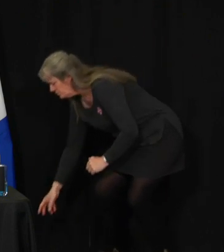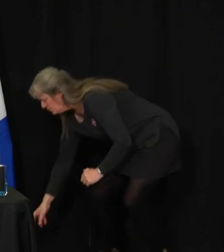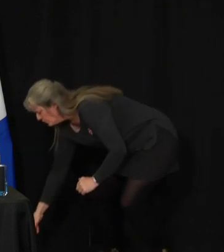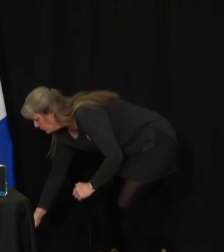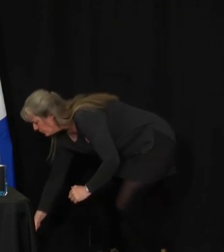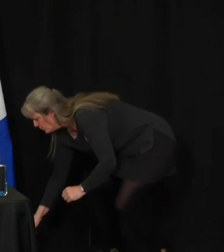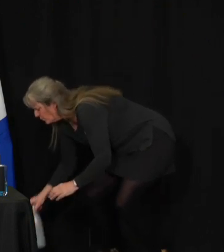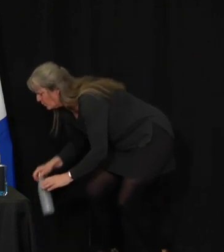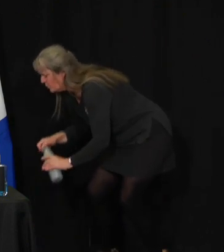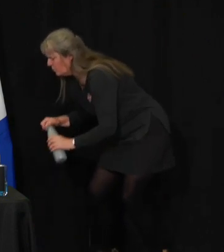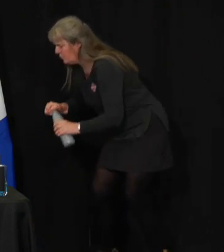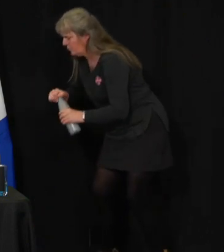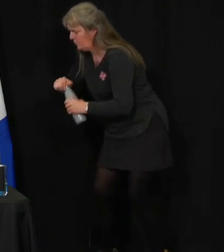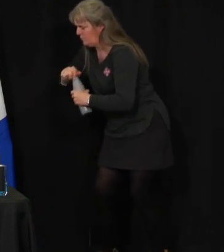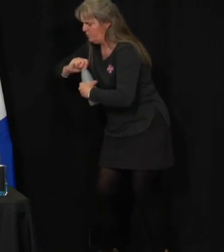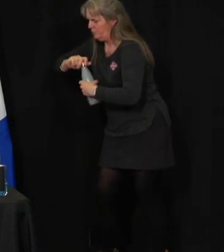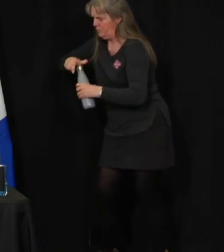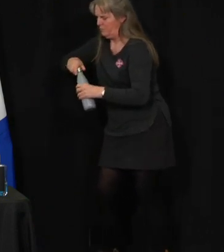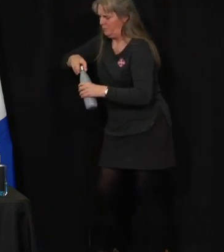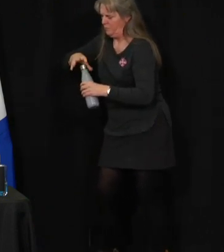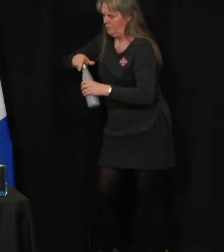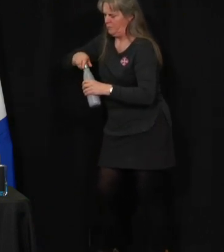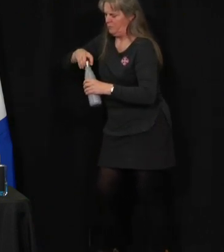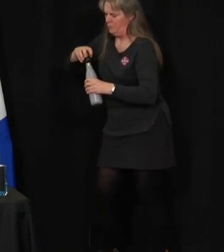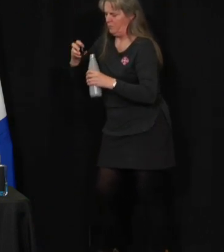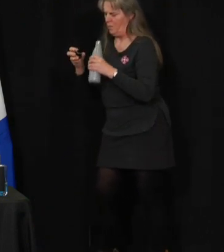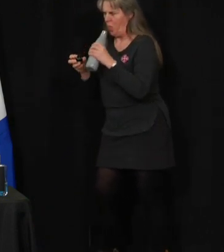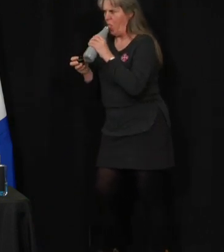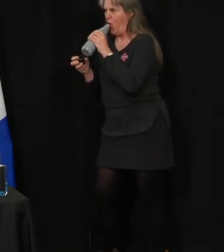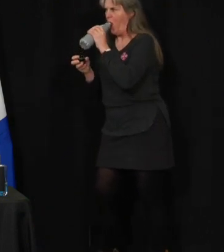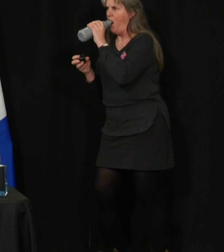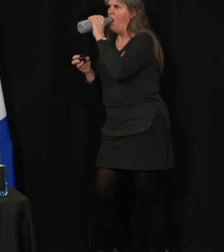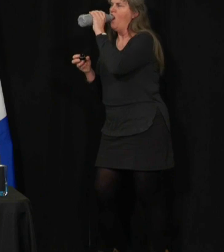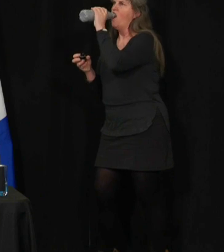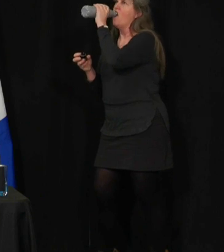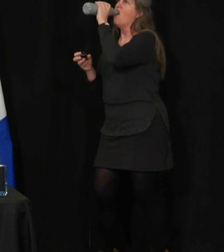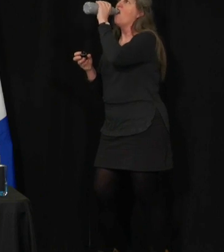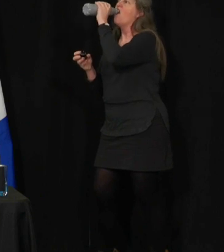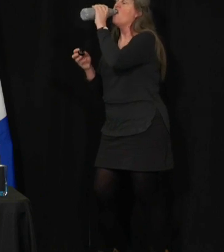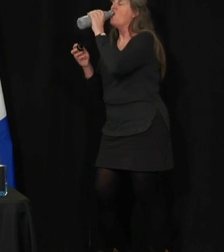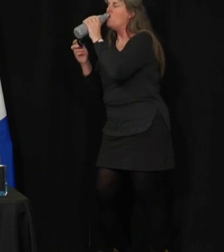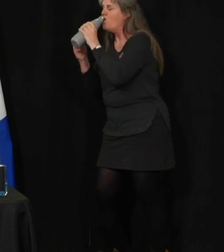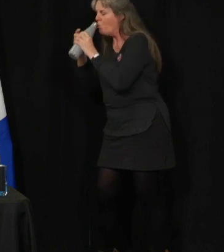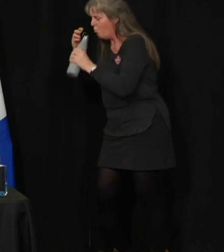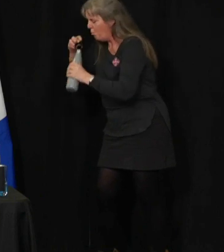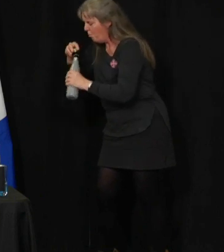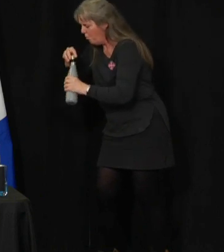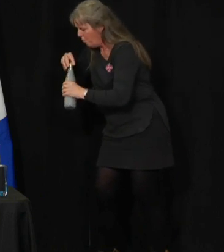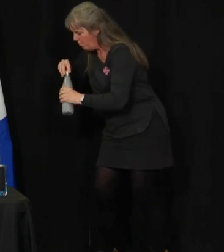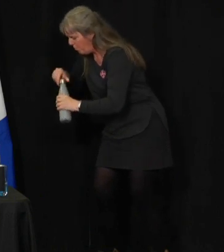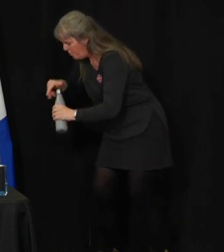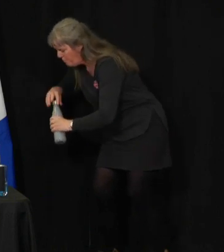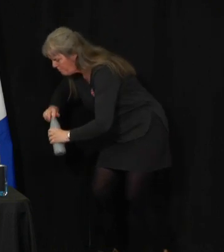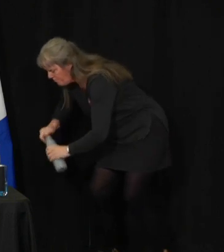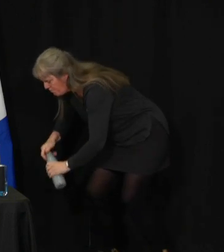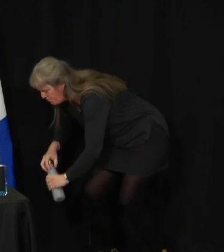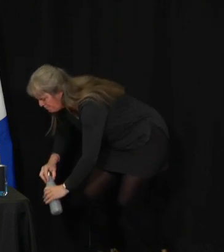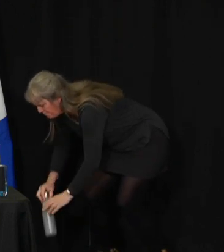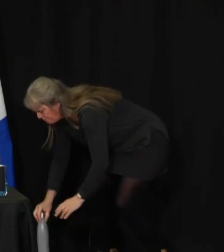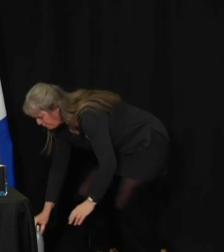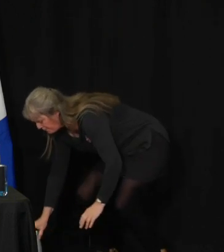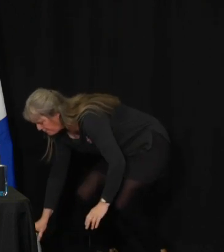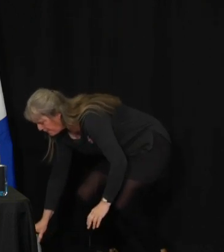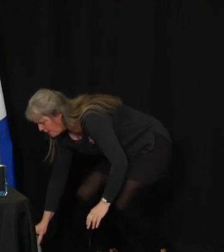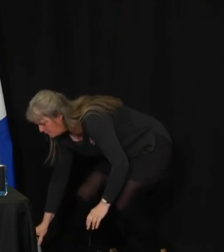sociale. Comment ça va se passer pour les marchés locaux comme le Fireweed Market cet été? So the question is